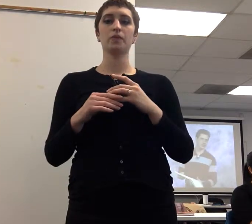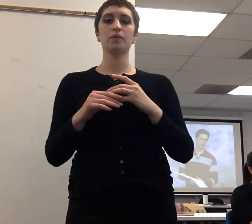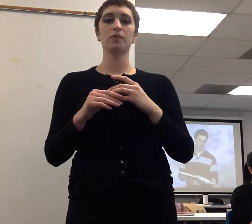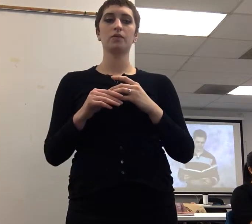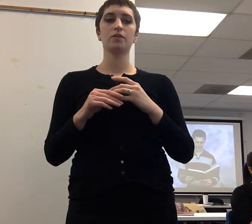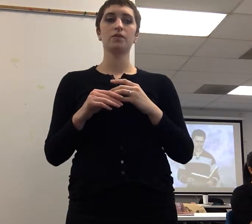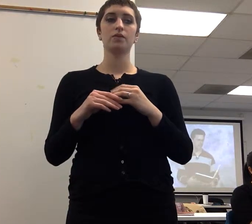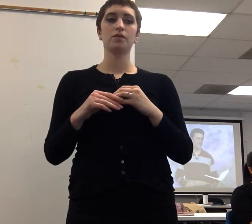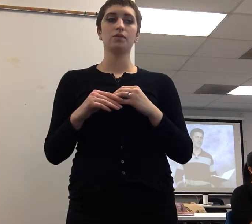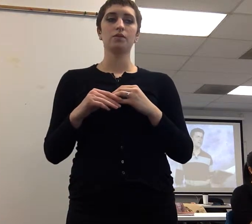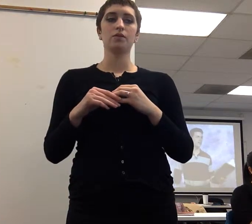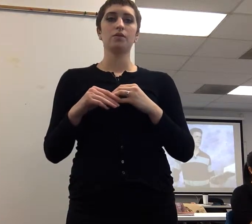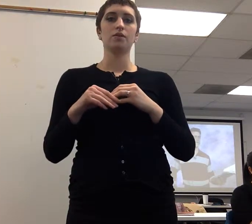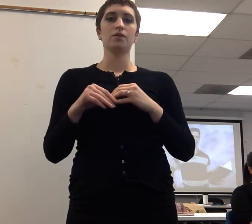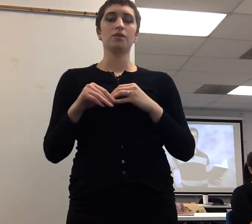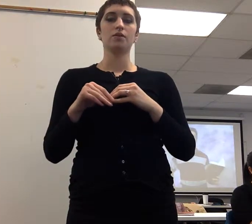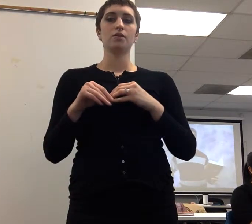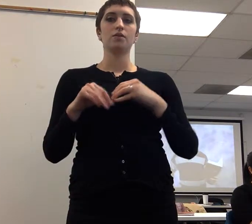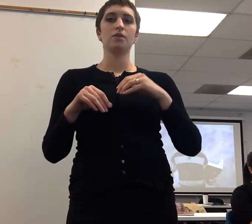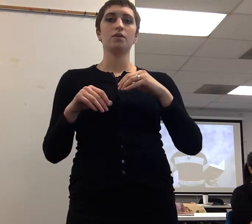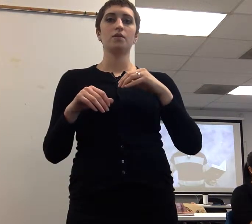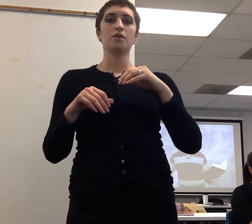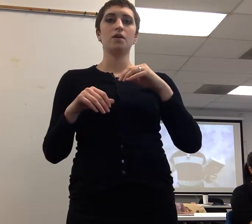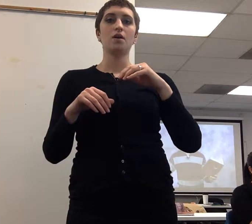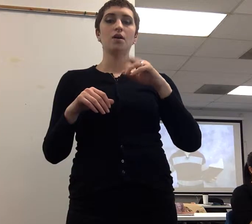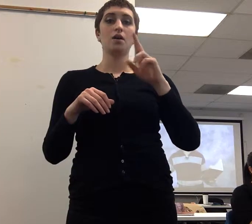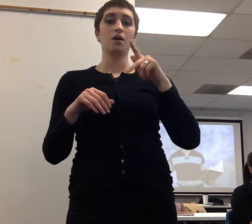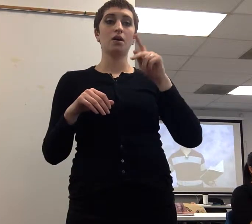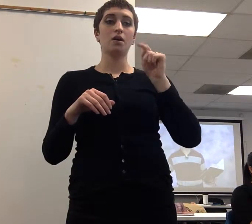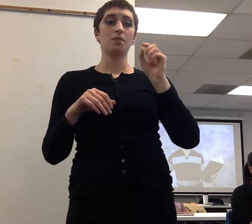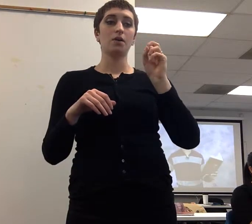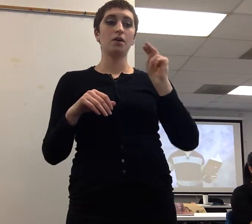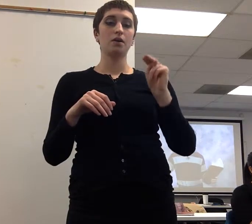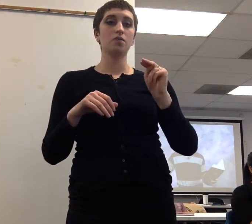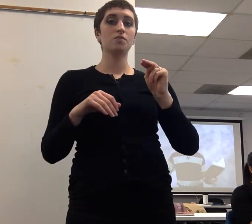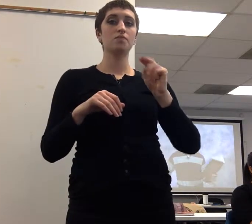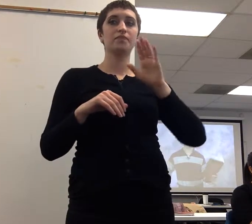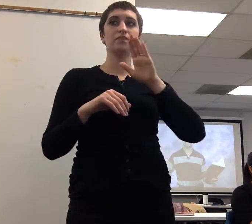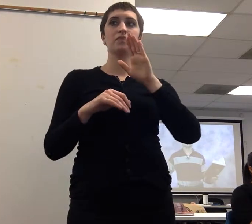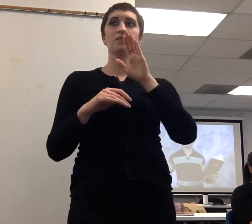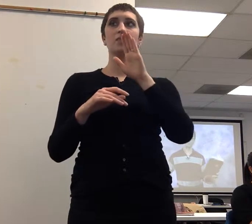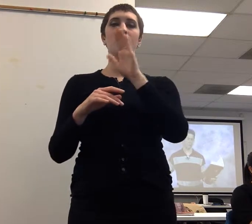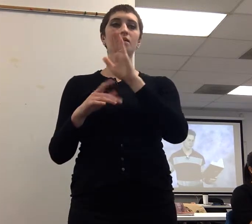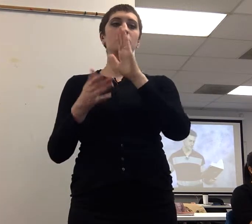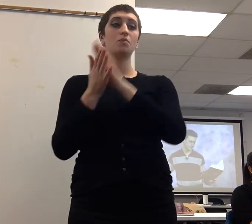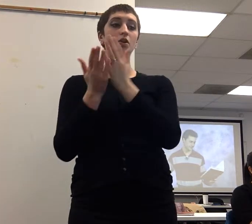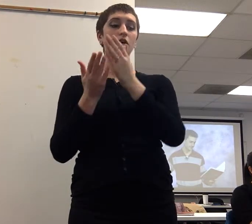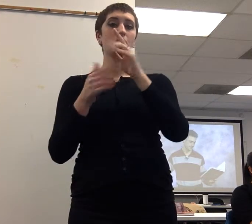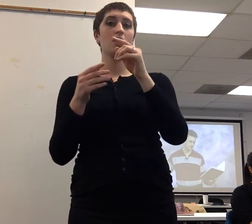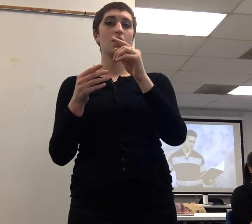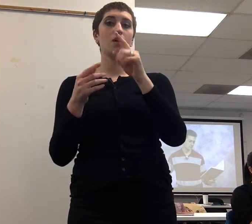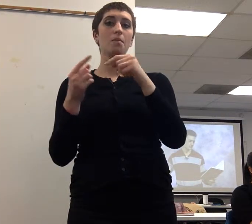his book, The Jungle, about the meatpacking industry and the condition that workers were forced to work